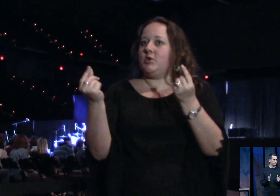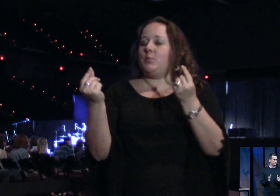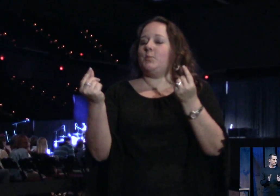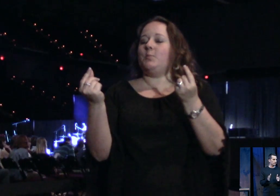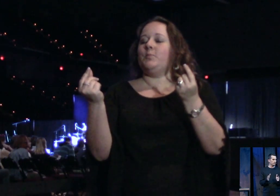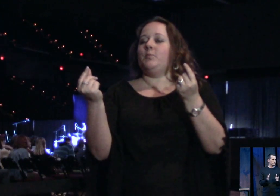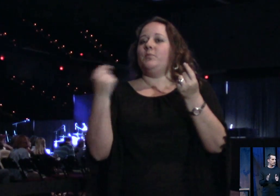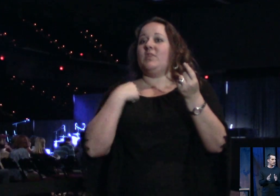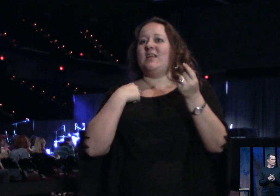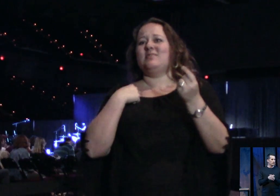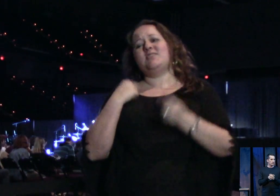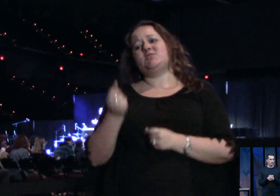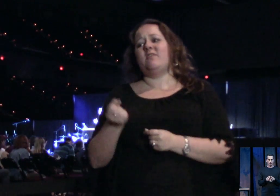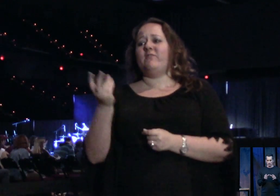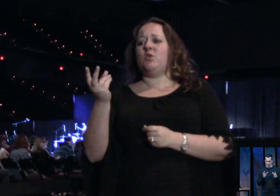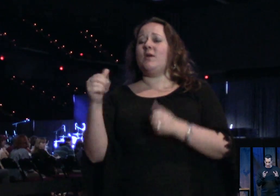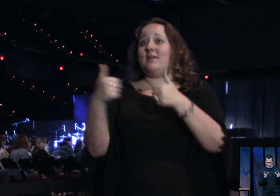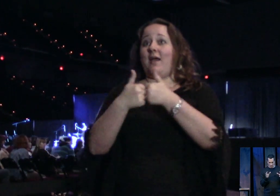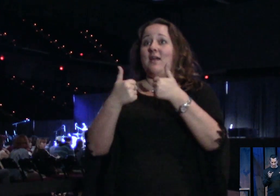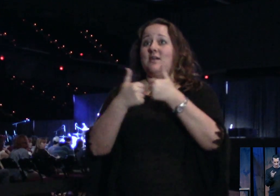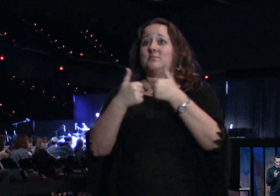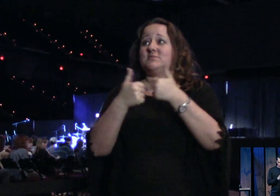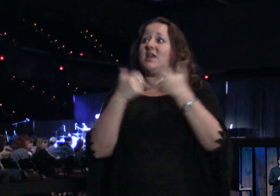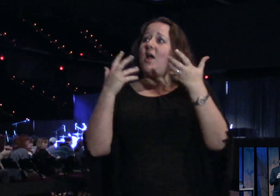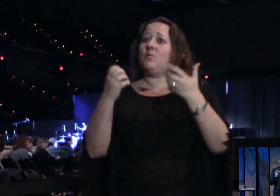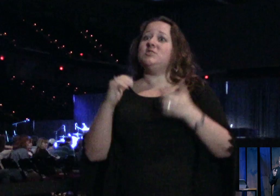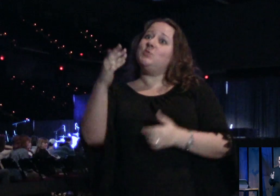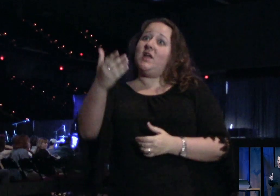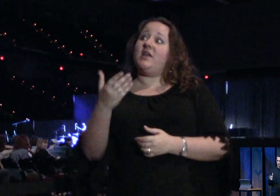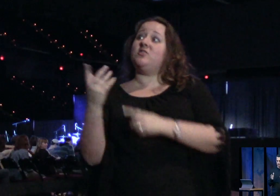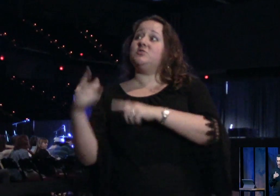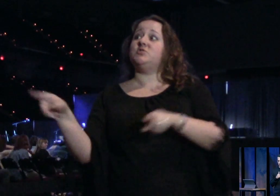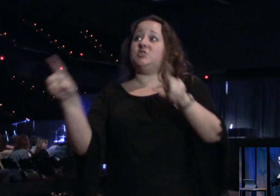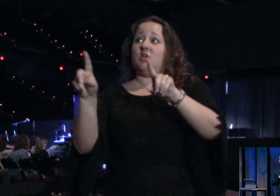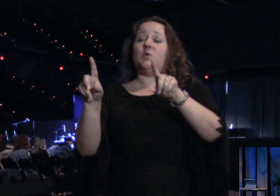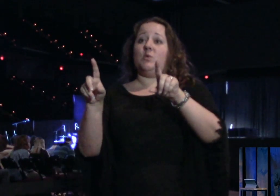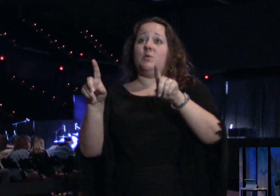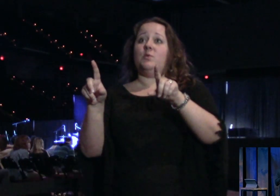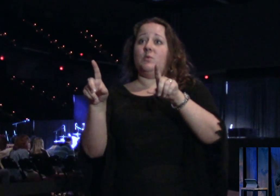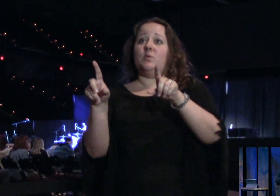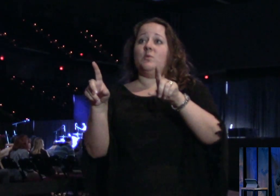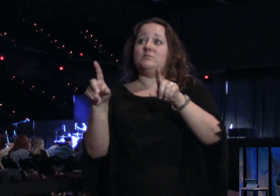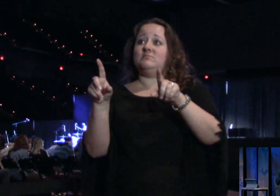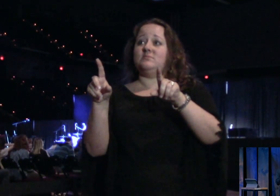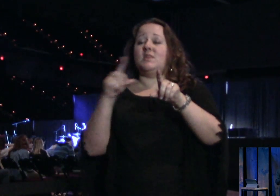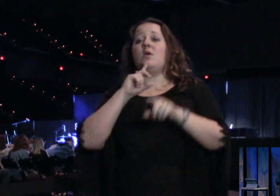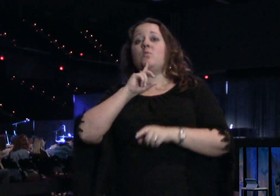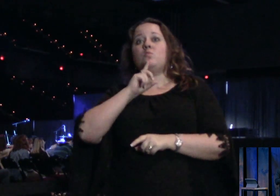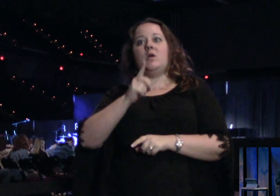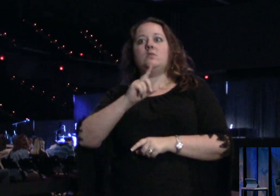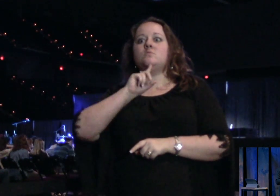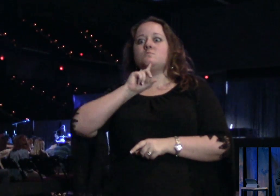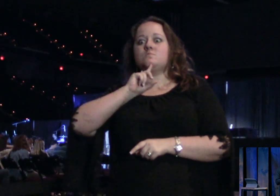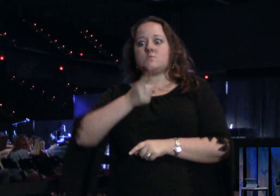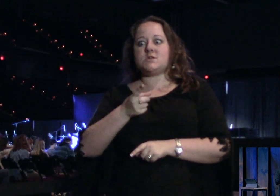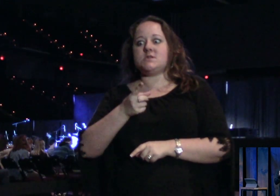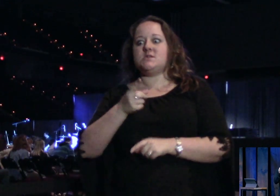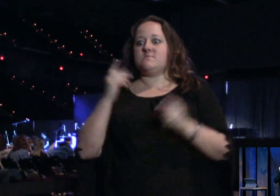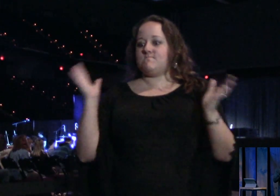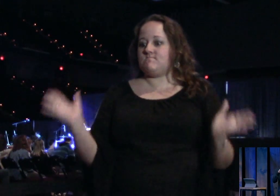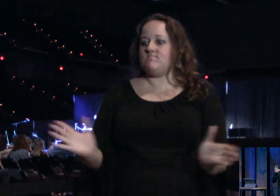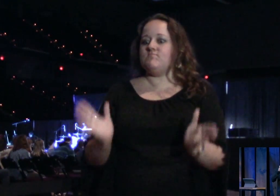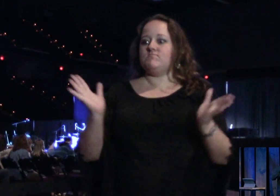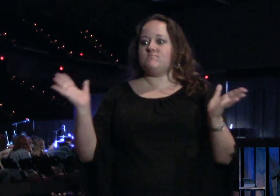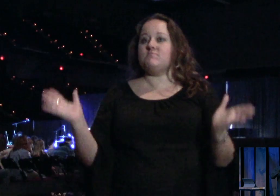doing. Okay, there's a couple of games that I want to just introduce to you that are